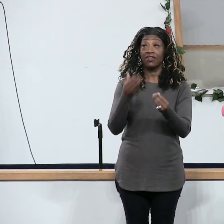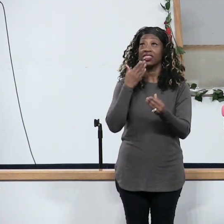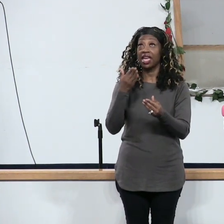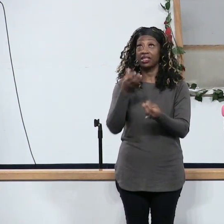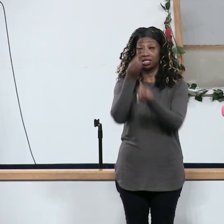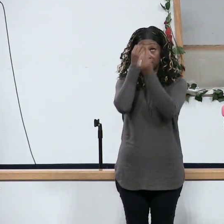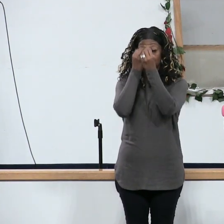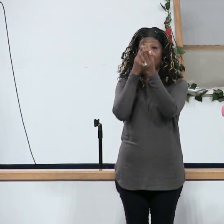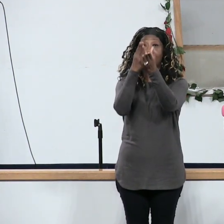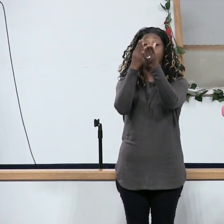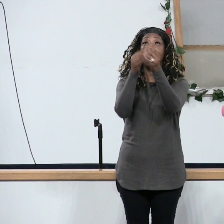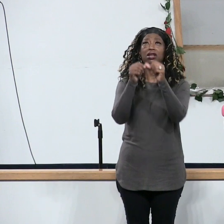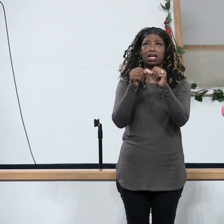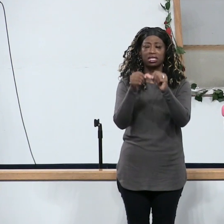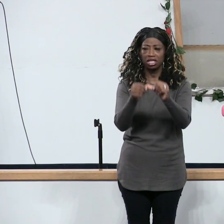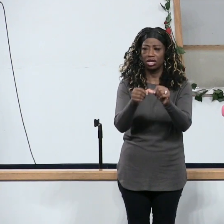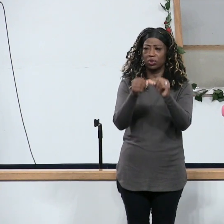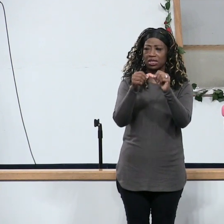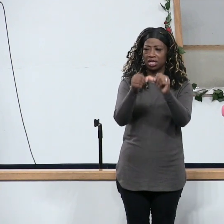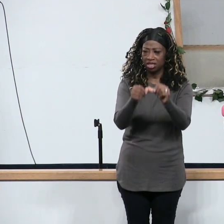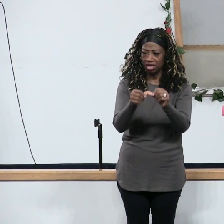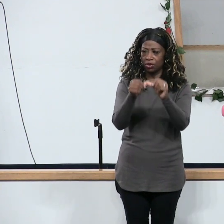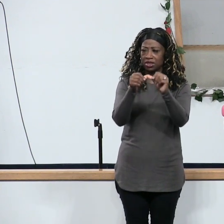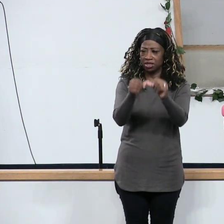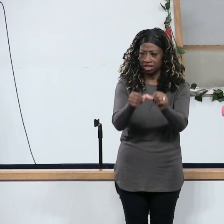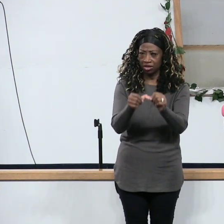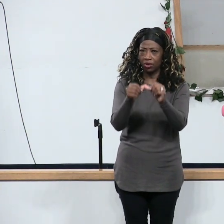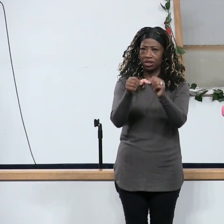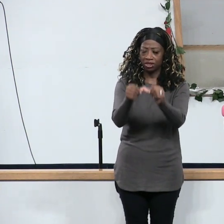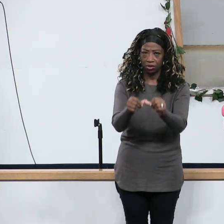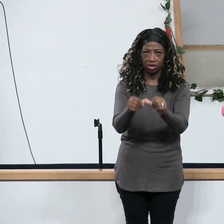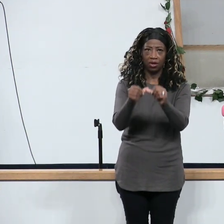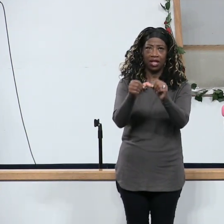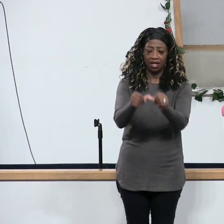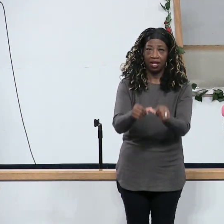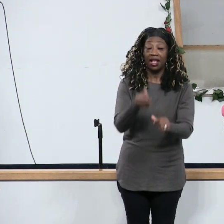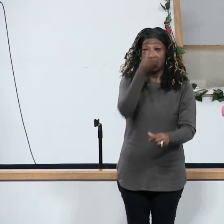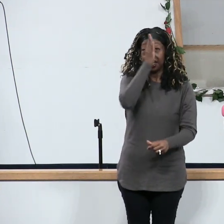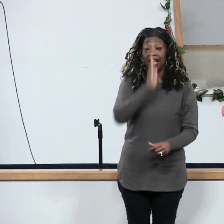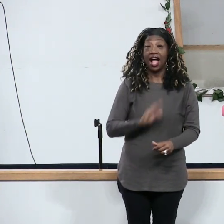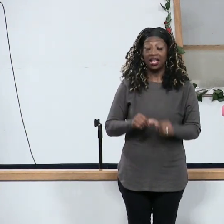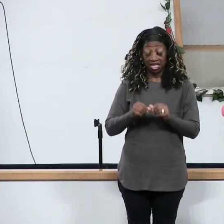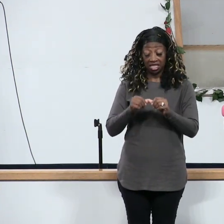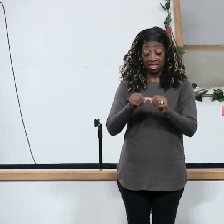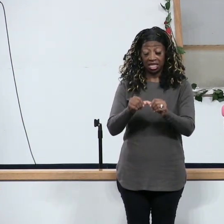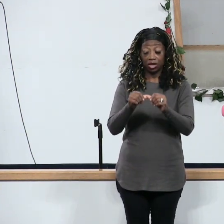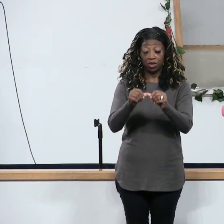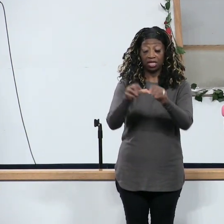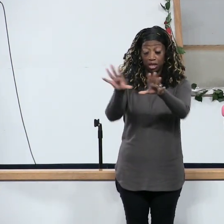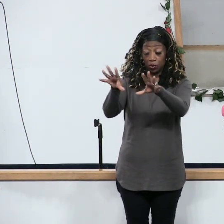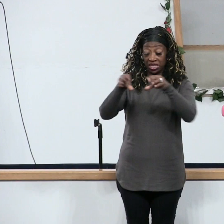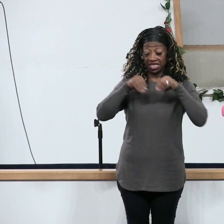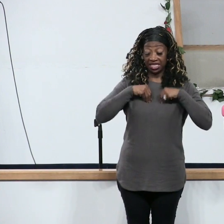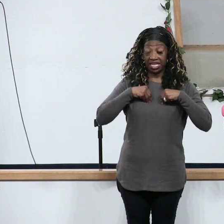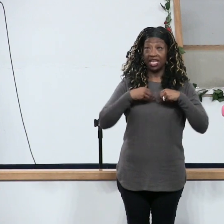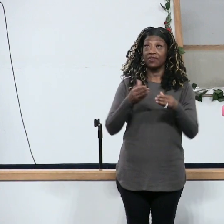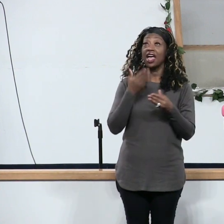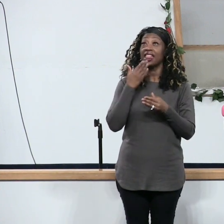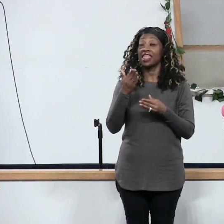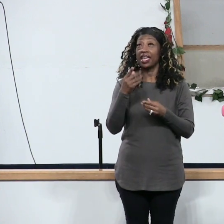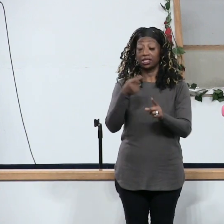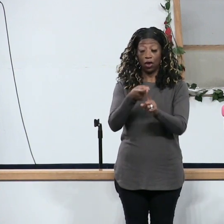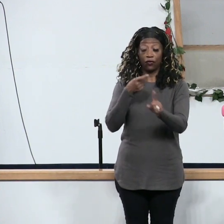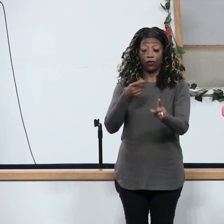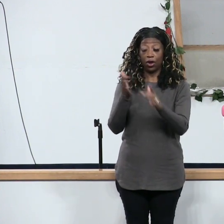Father continually. The Father continually receives thanks from Jesus. Matter of fact, we even see